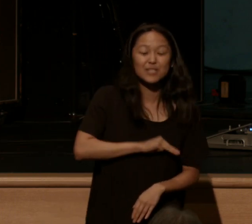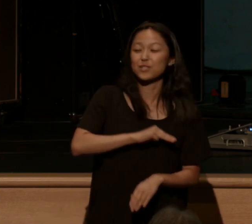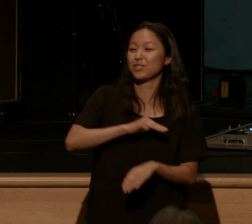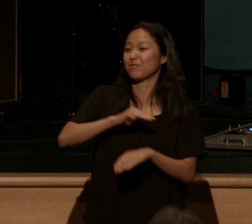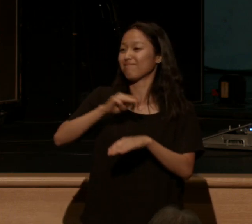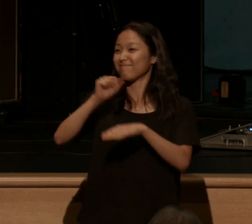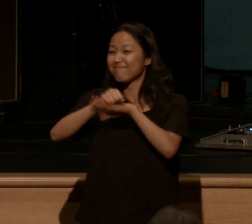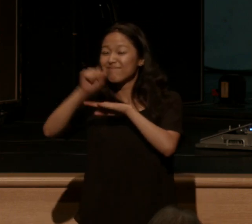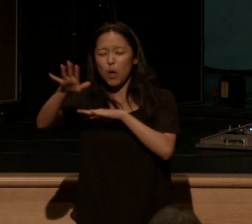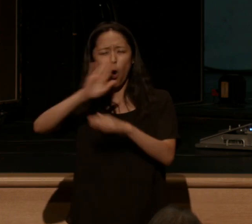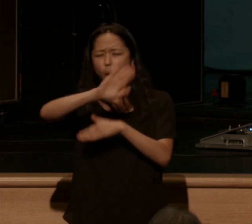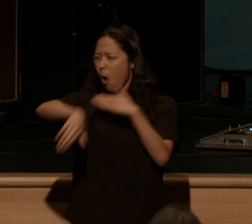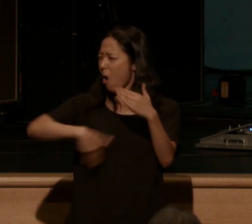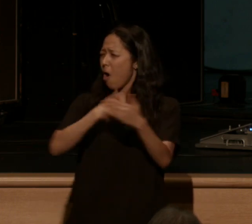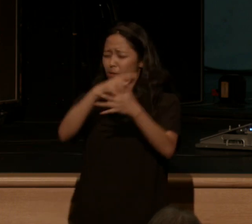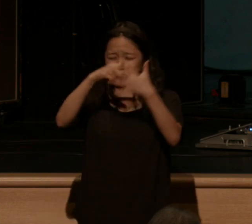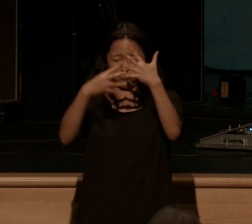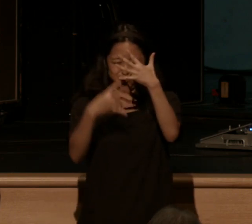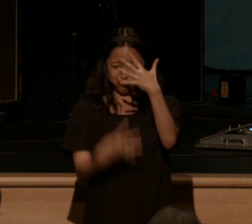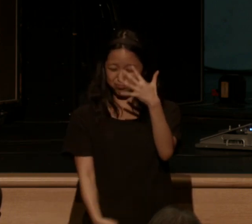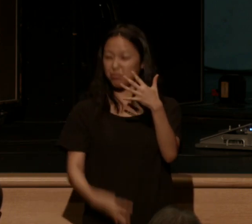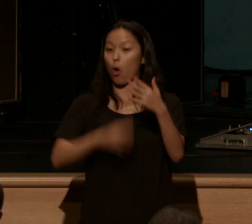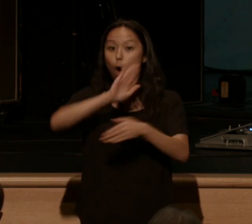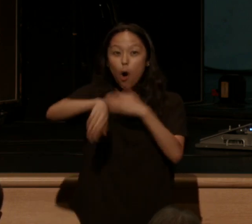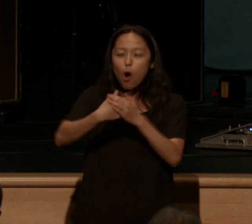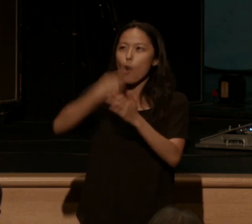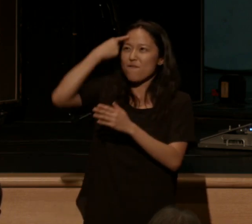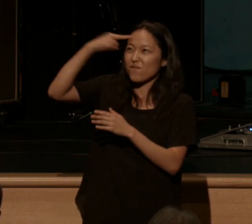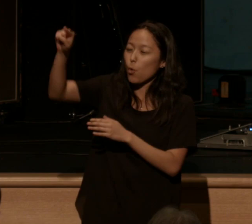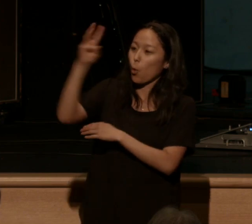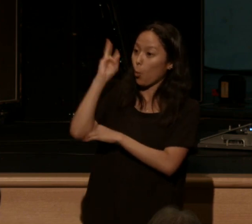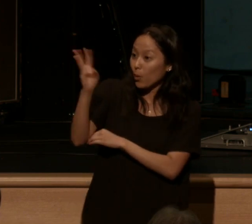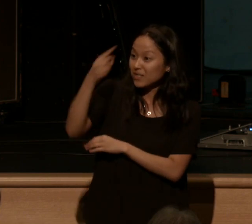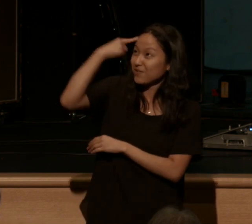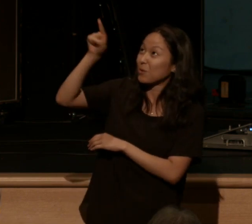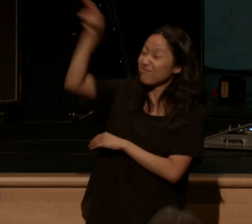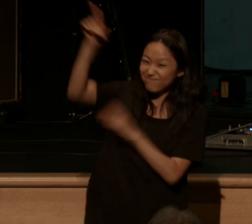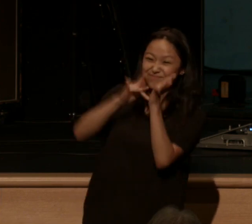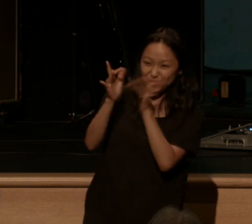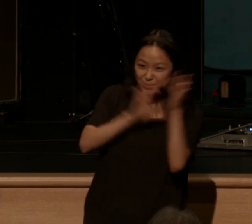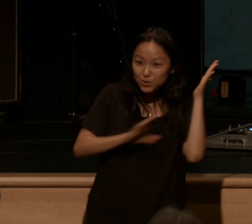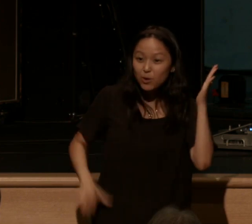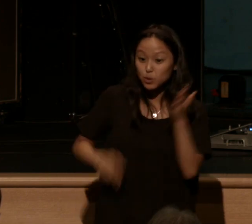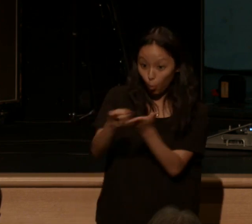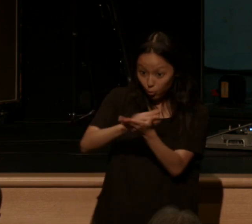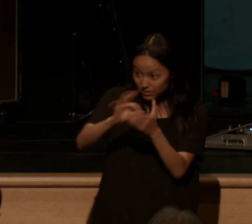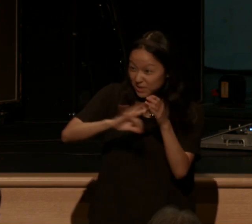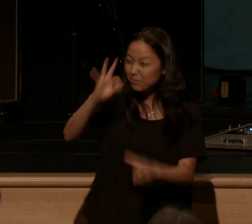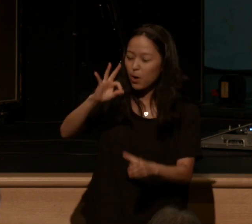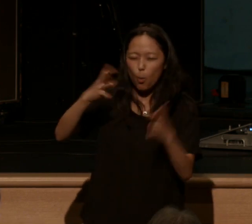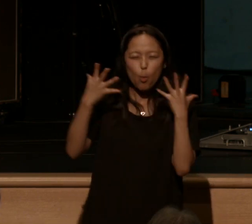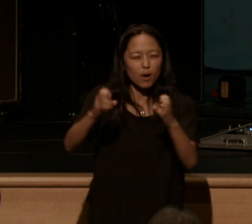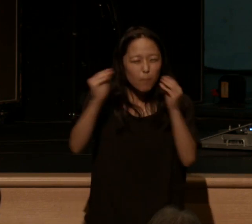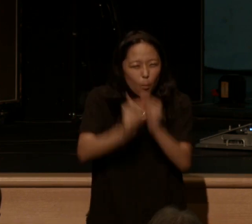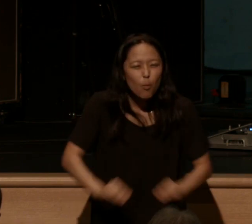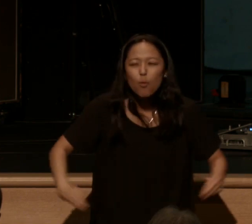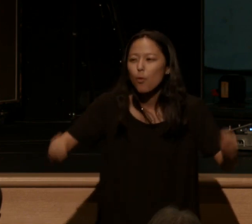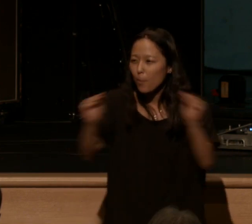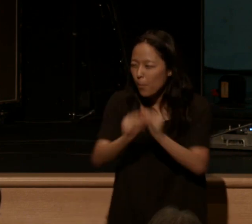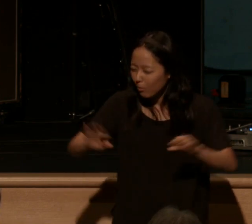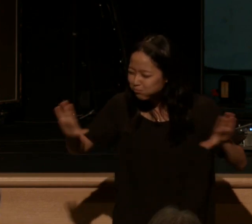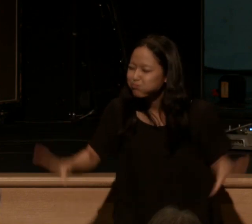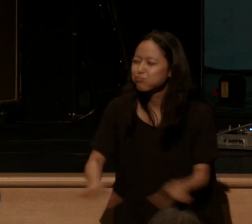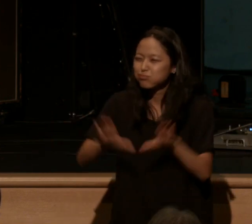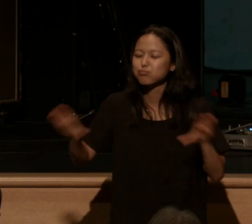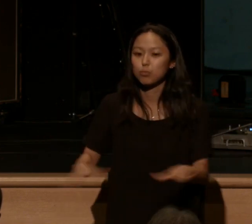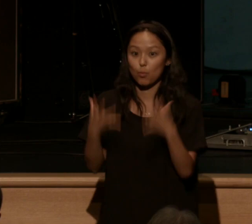and whatever, all of that is resulting in being witnesses for Christ, which the Holy Spirit again wants more and more for this to